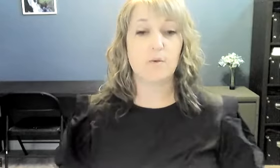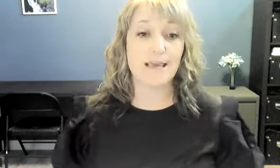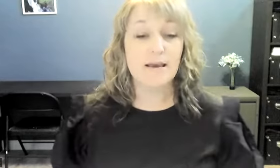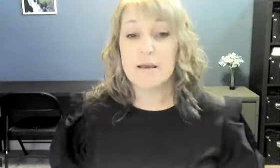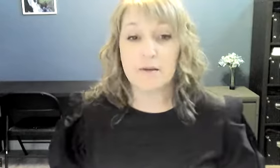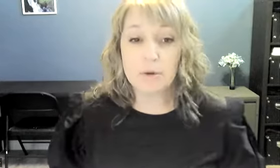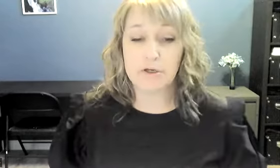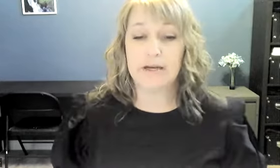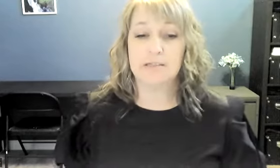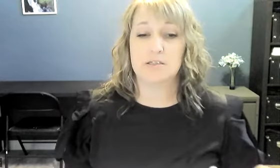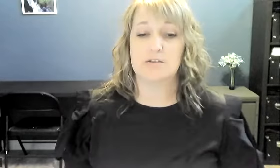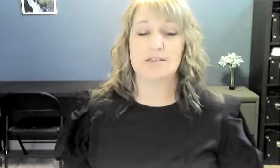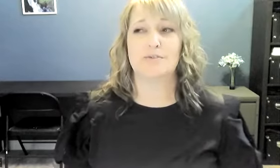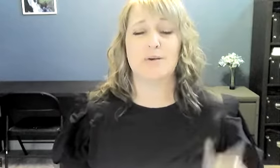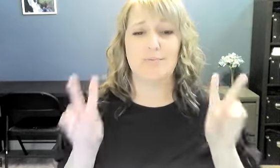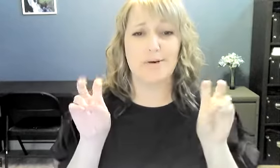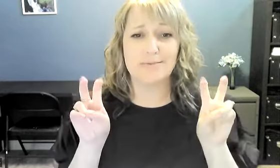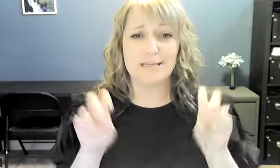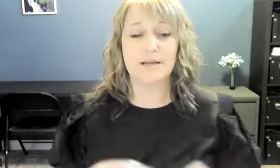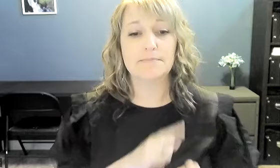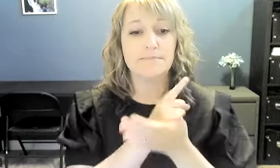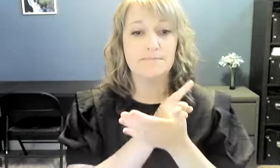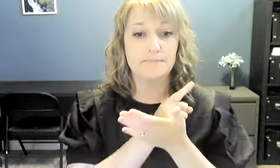Week. They're both correct. It's just a different way of pronouncing it.